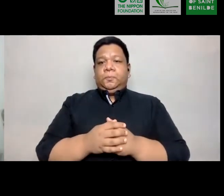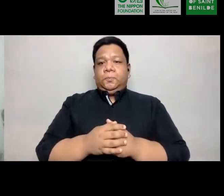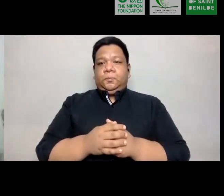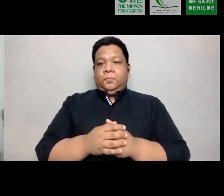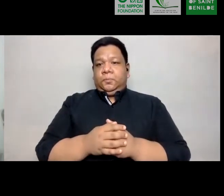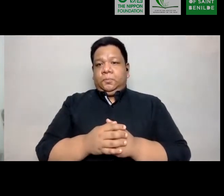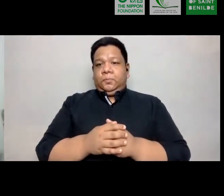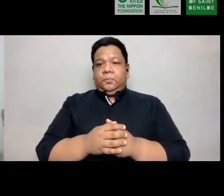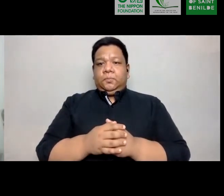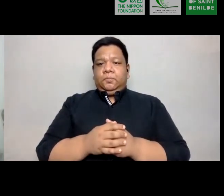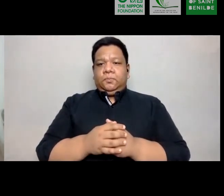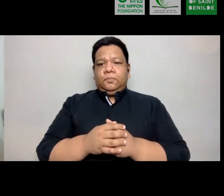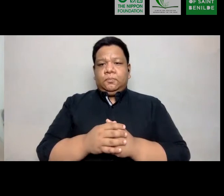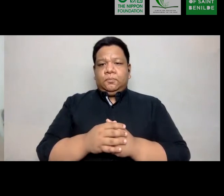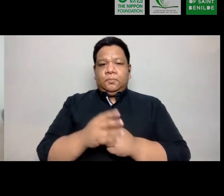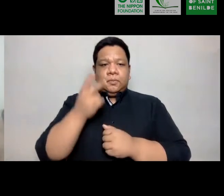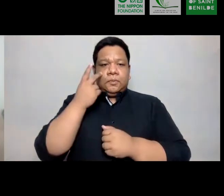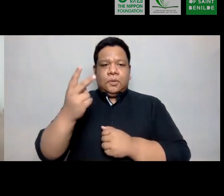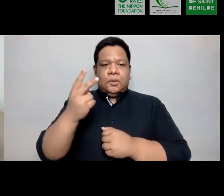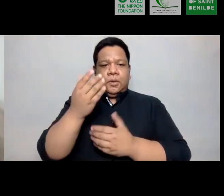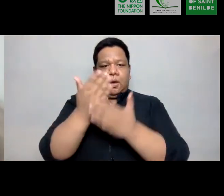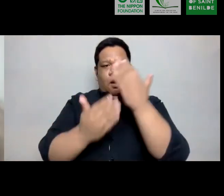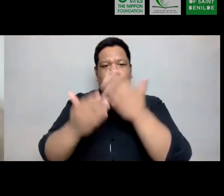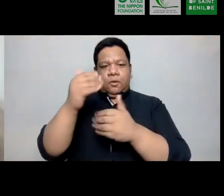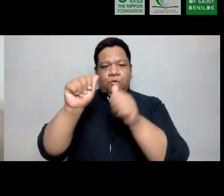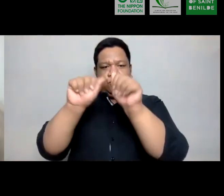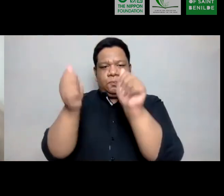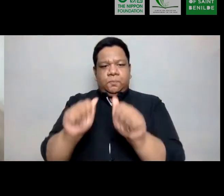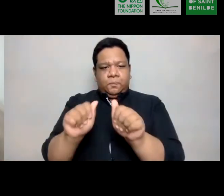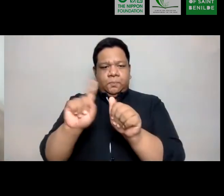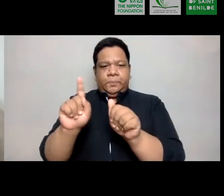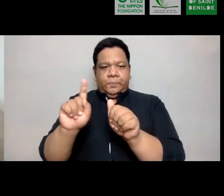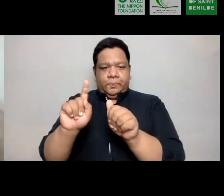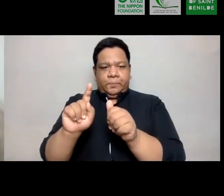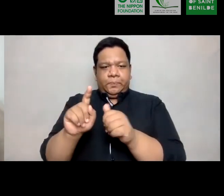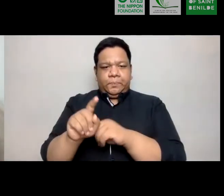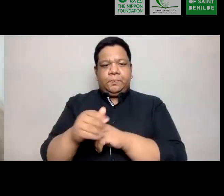is we analyze the hand shape of one-handed signs.